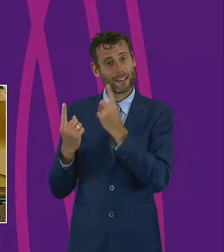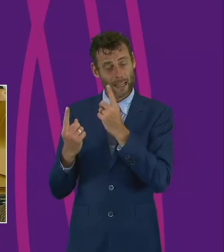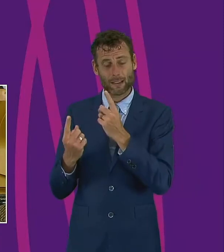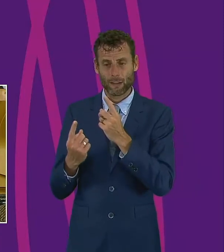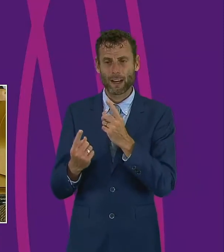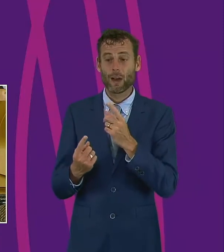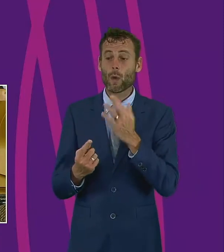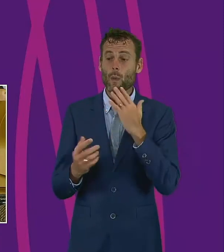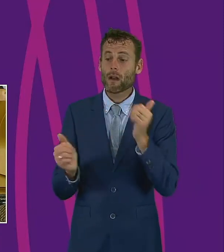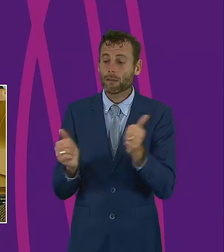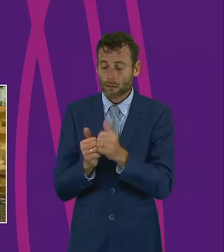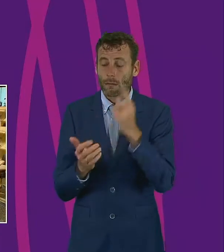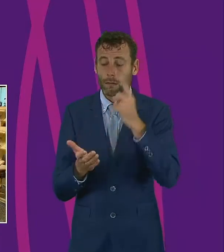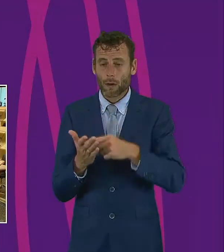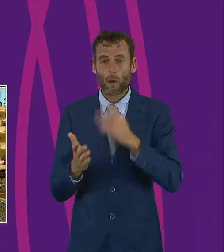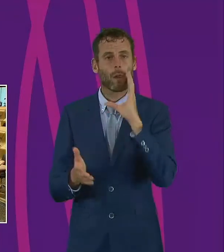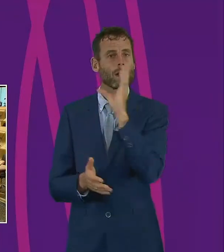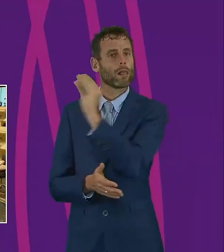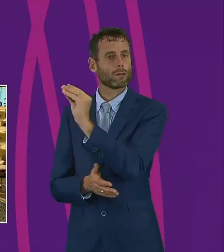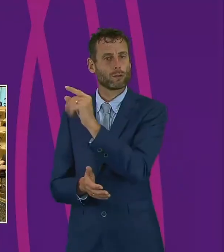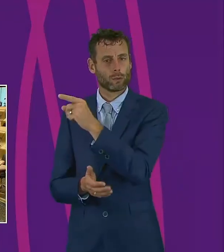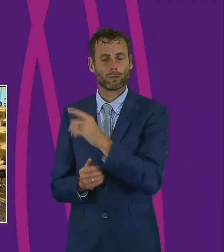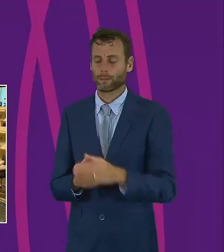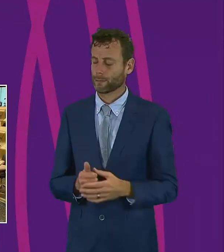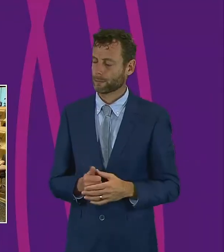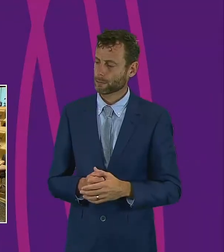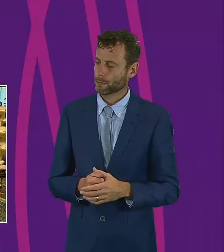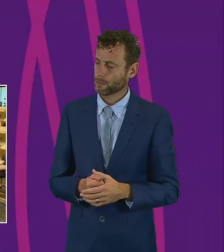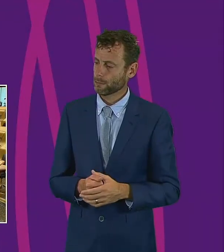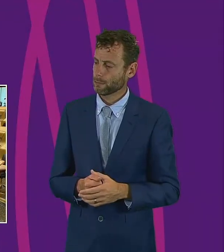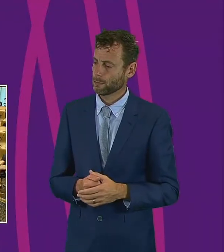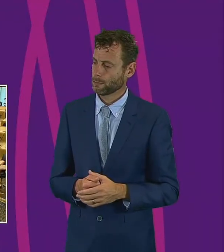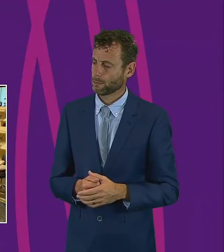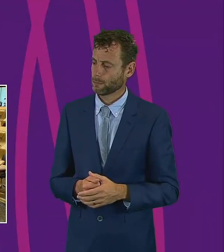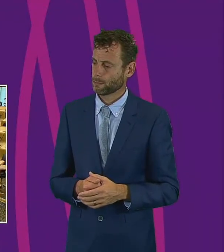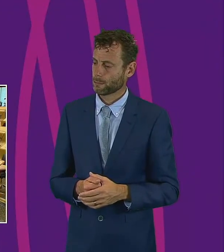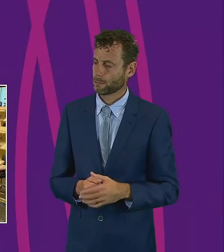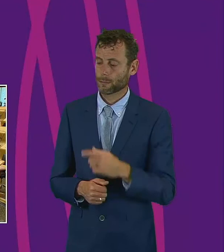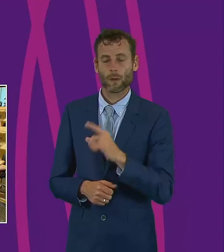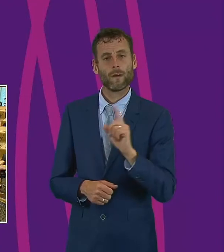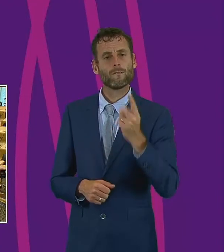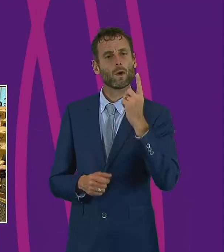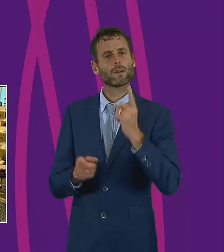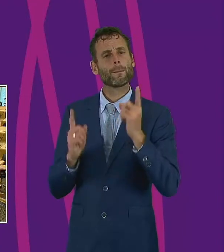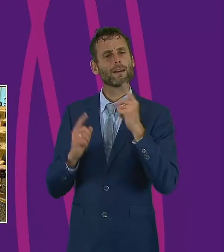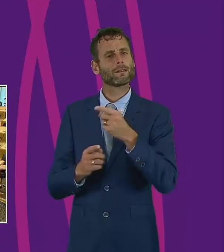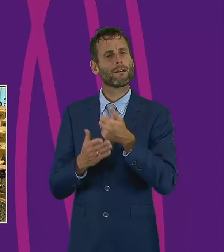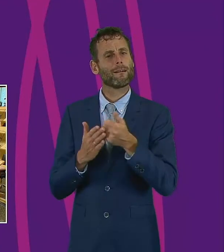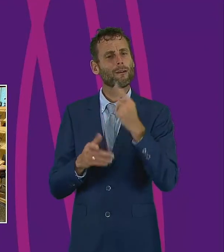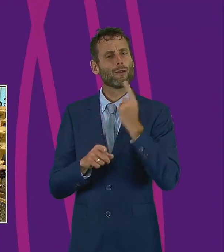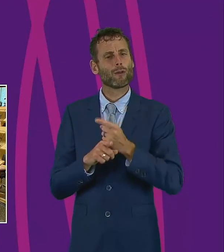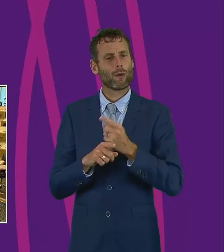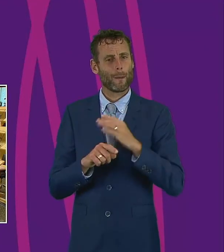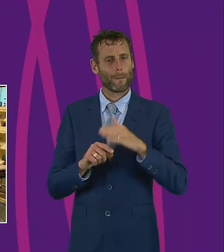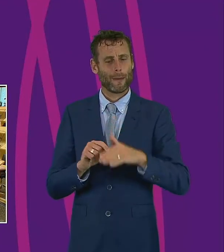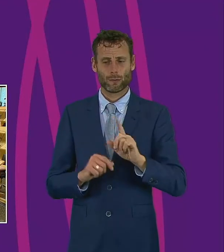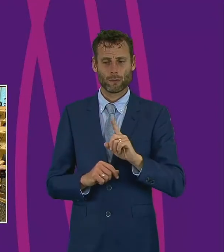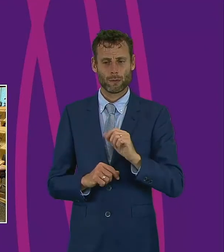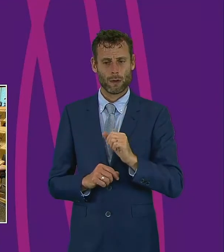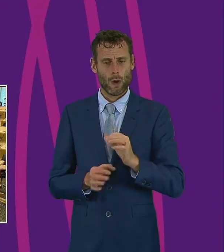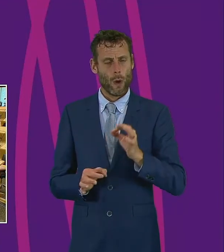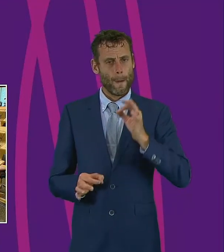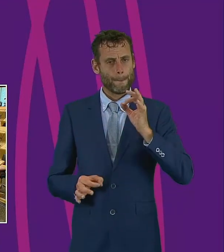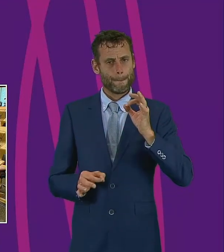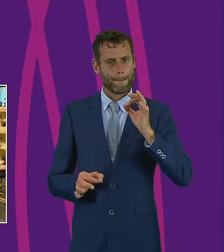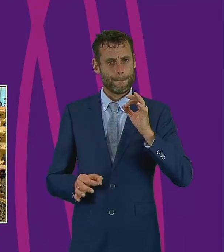had the chance to do so. Keith Brown, to be followed by Liam Kerr. The First Minister has often spoken about the impact on her political beliefs of